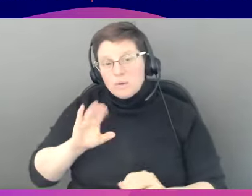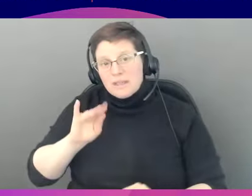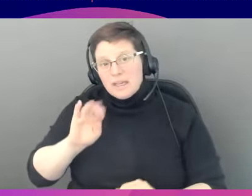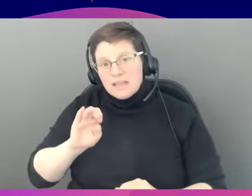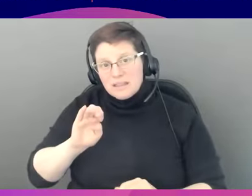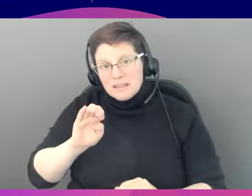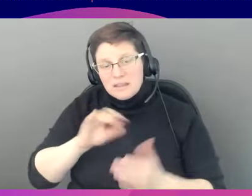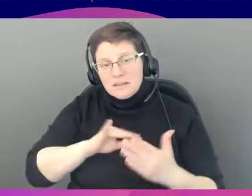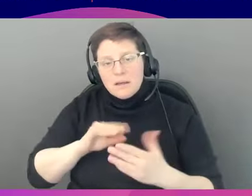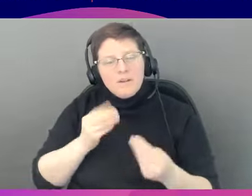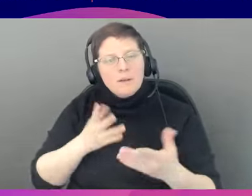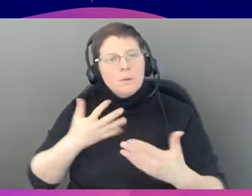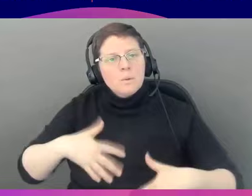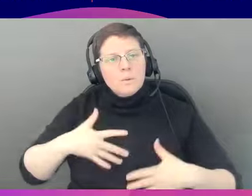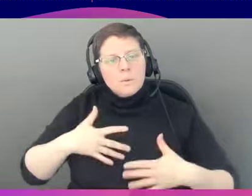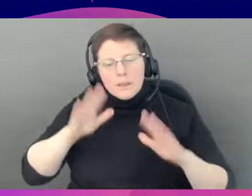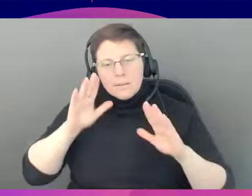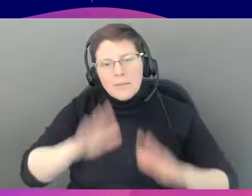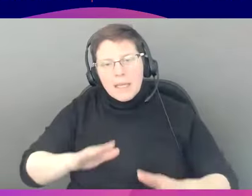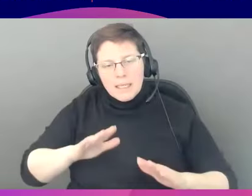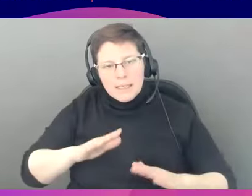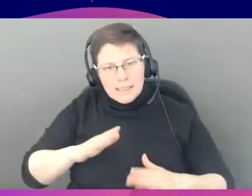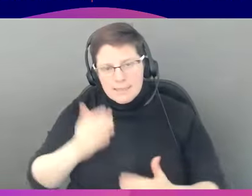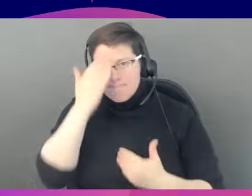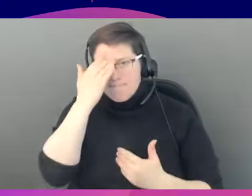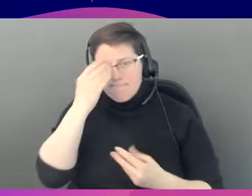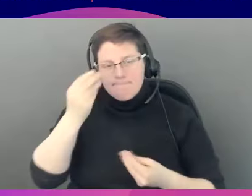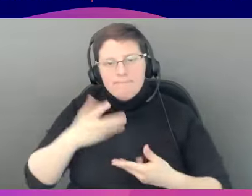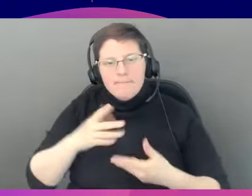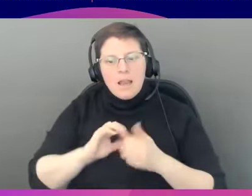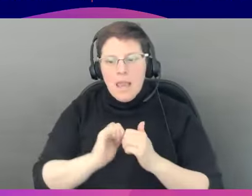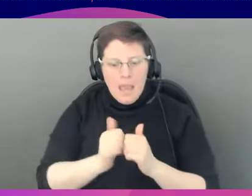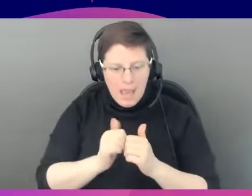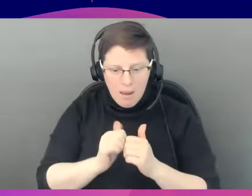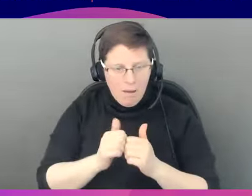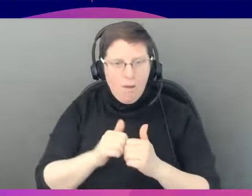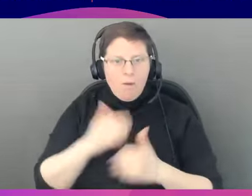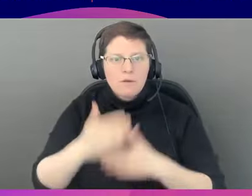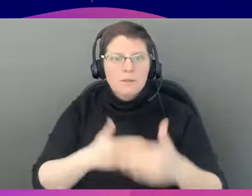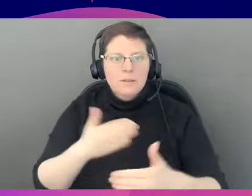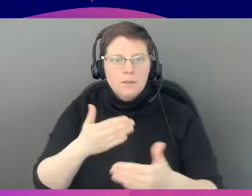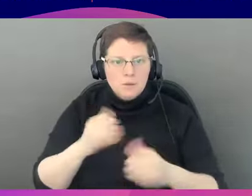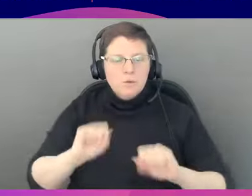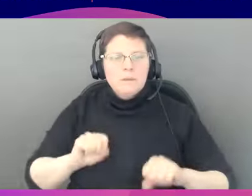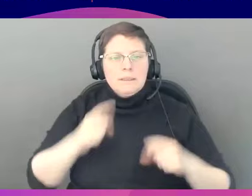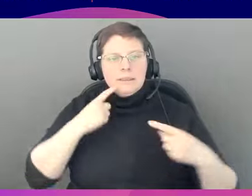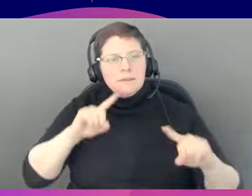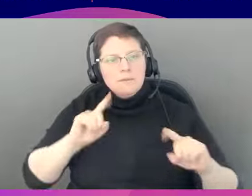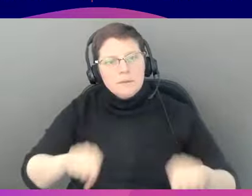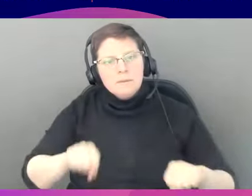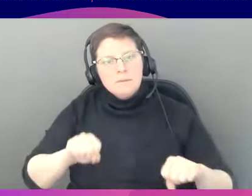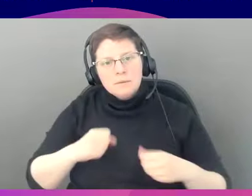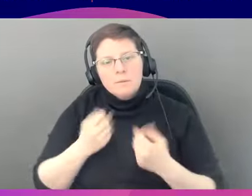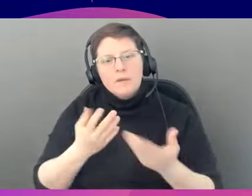ways communities and organizations have collaborated to be able to support survivors with their animals.